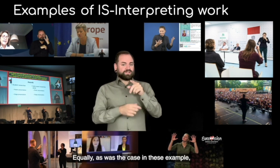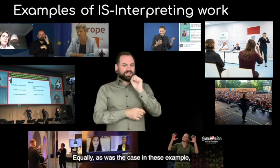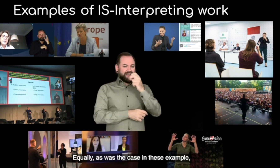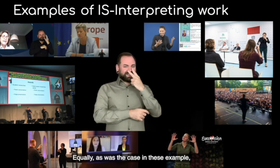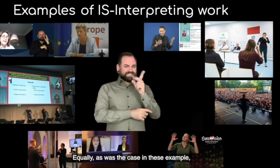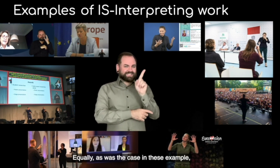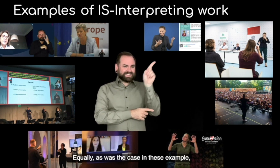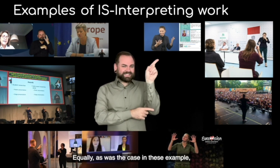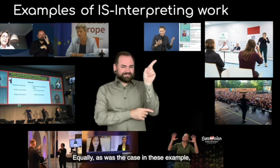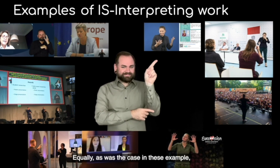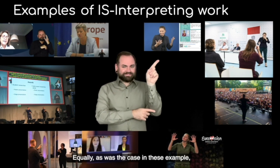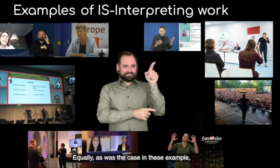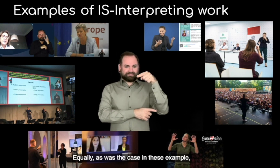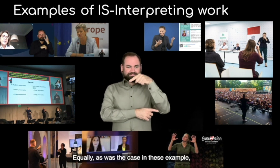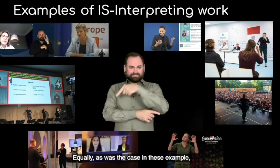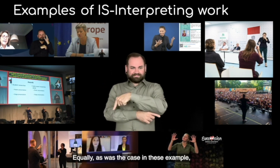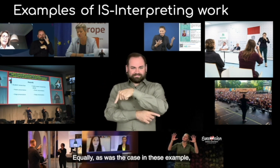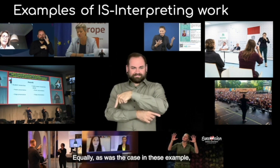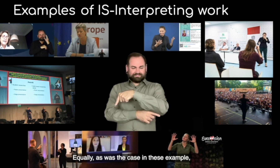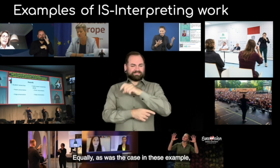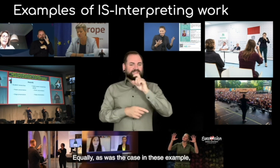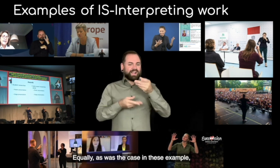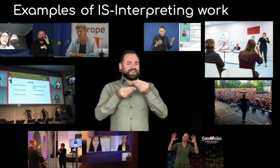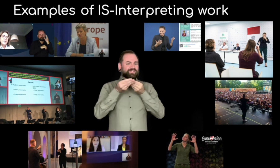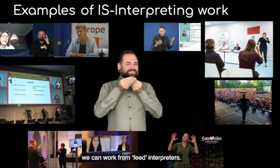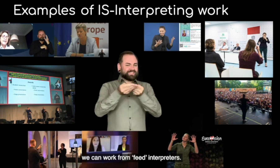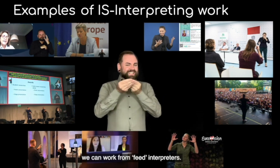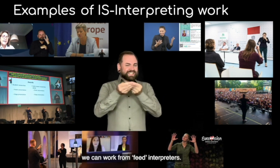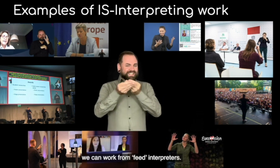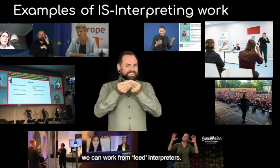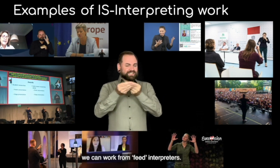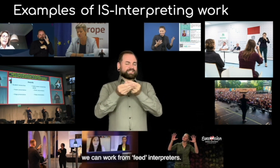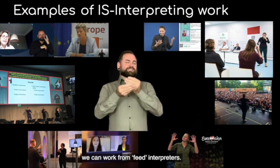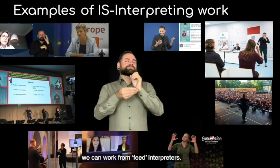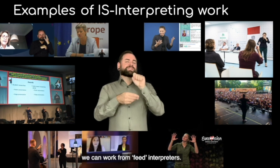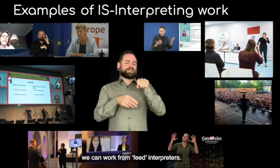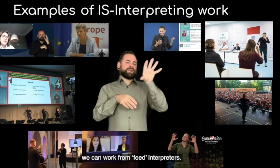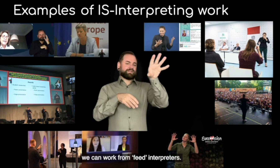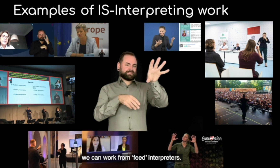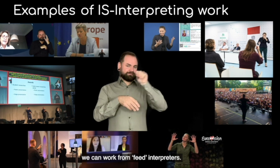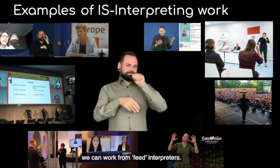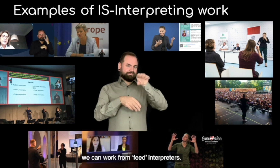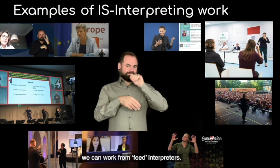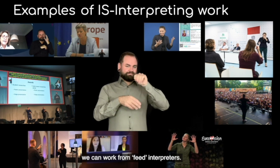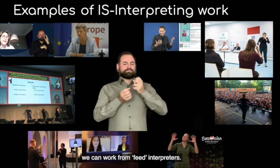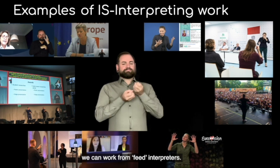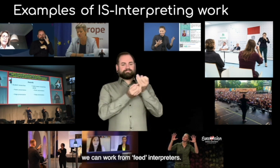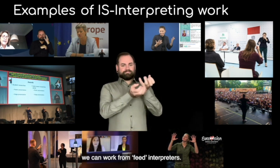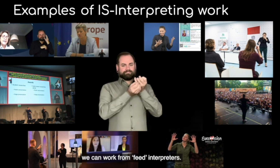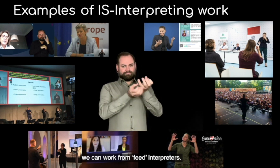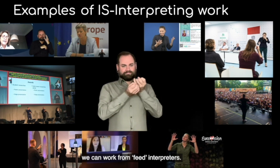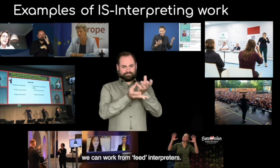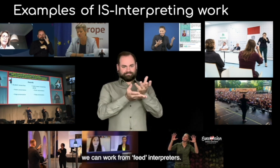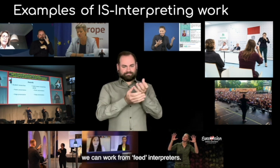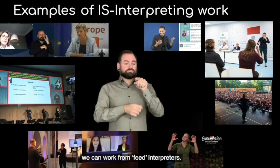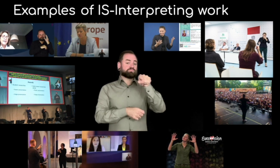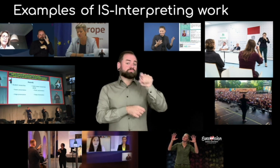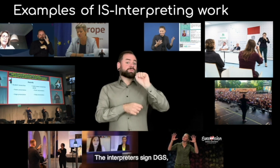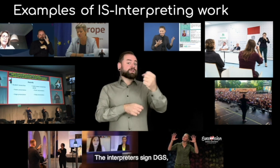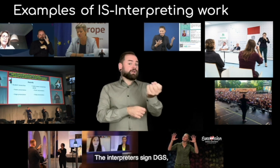as is the case in this example, we can work from feed interpreters. The interpreters sign DGS or UGS in Sandra's case, from